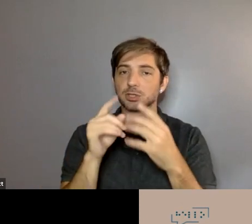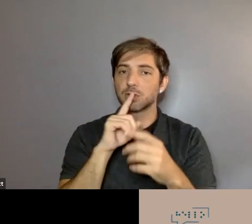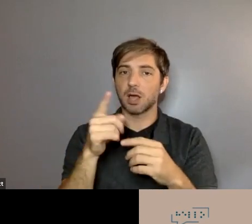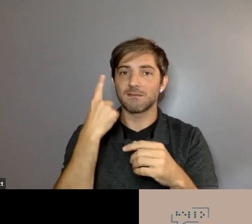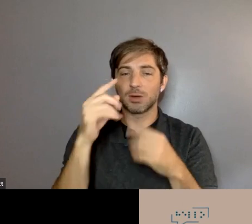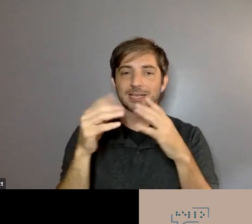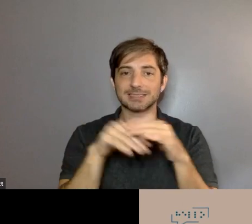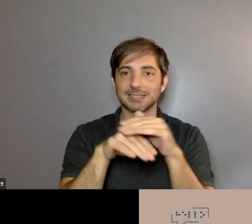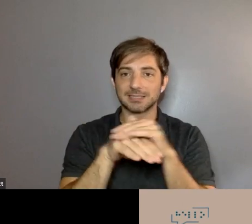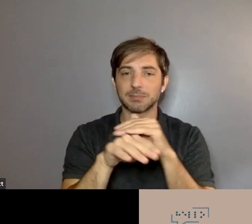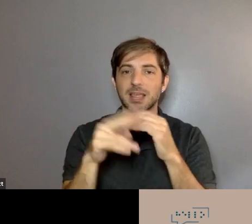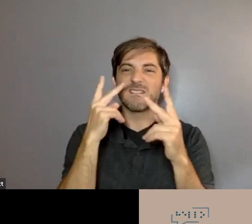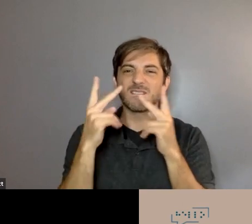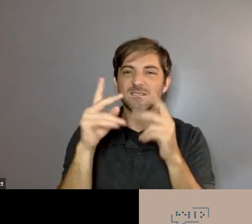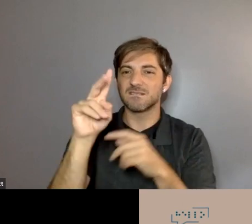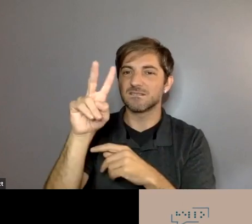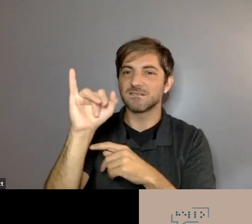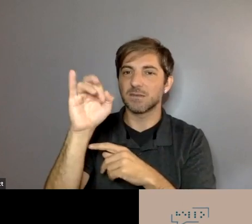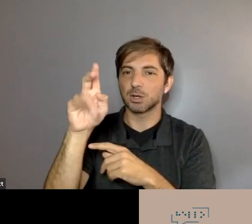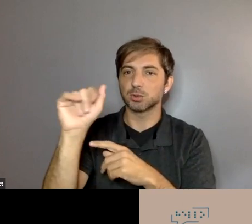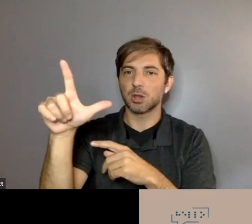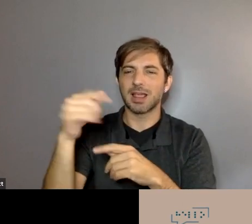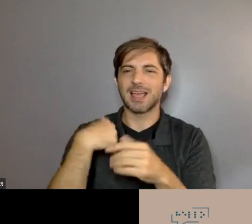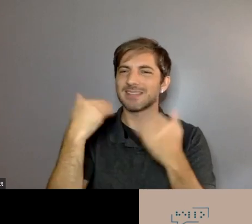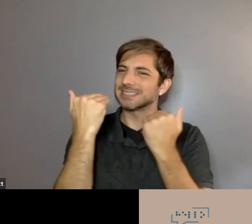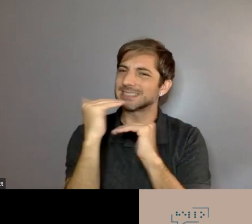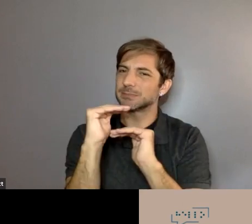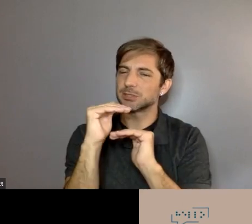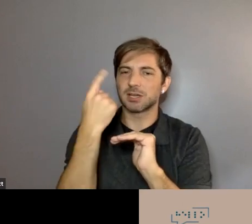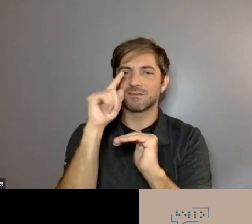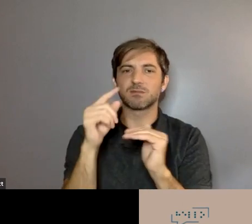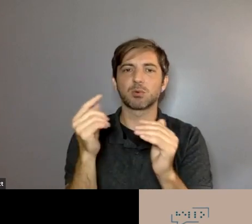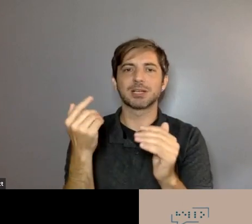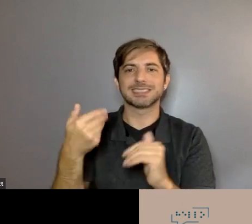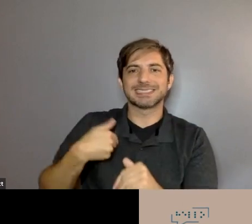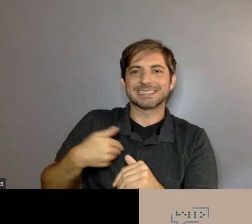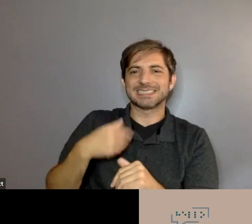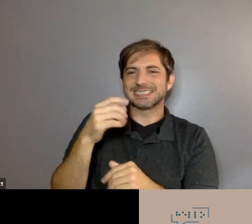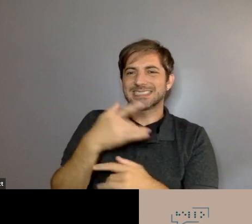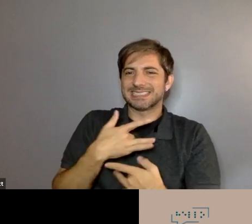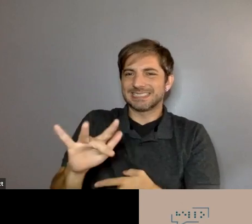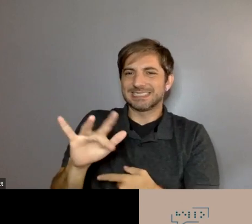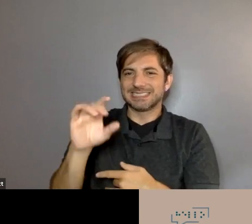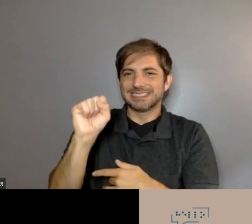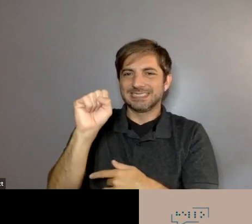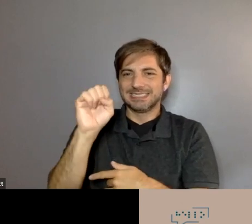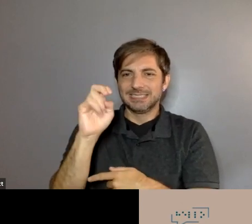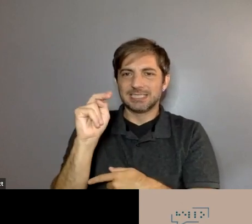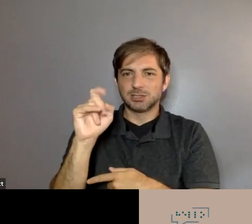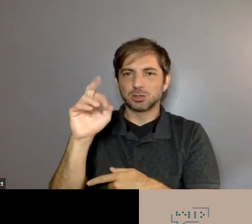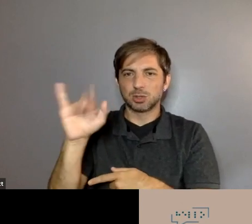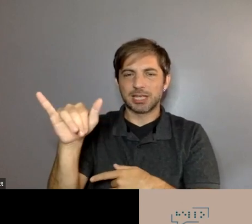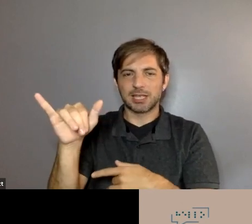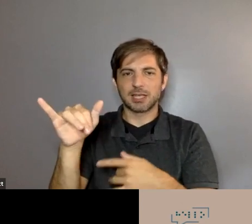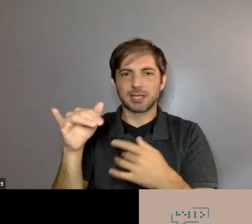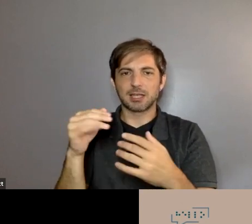impairments, virtual has limitations around additional sensory experiences. And I definitely want to back that